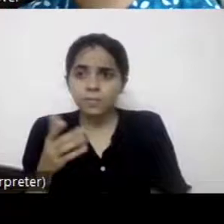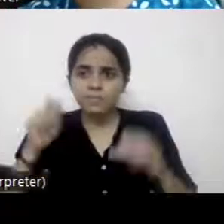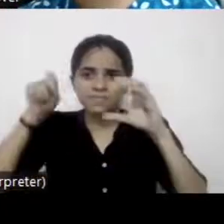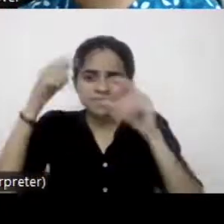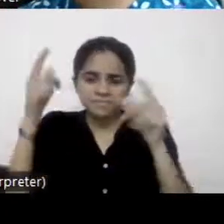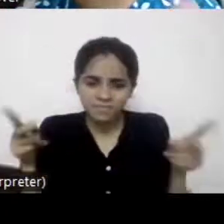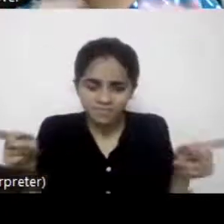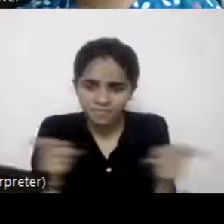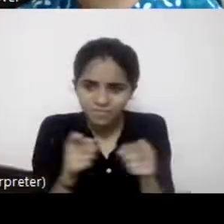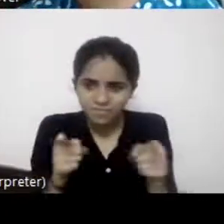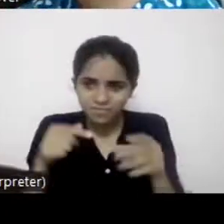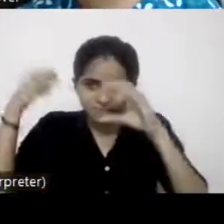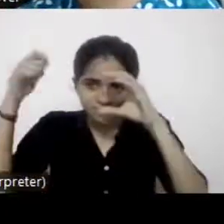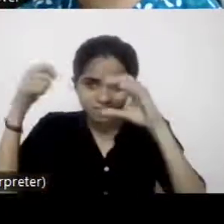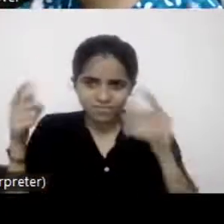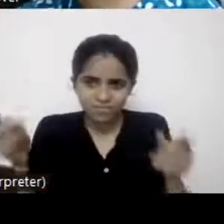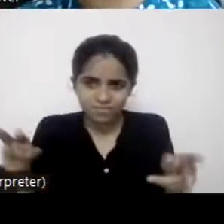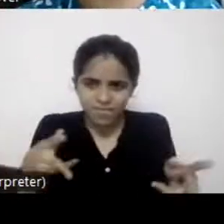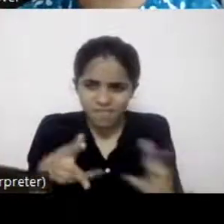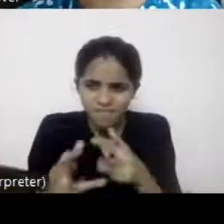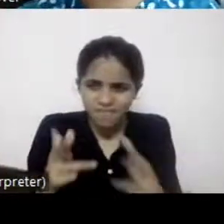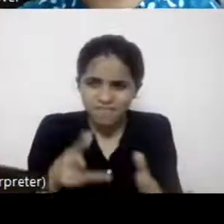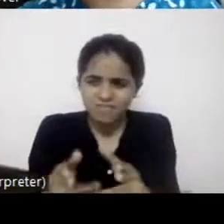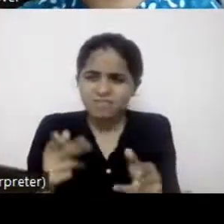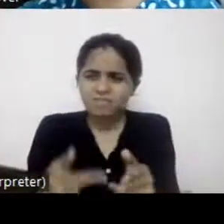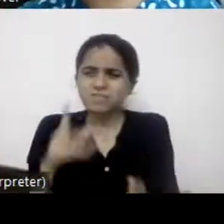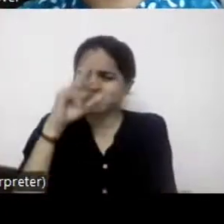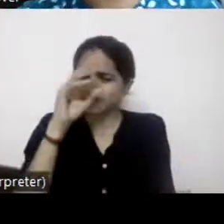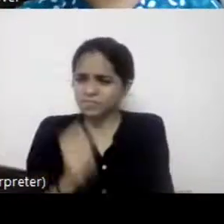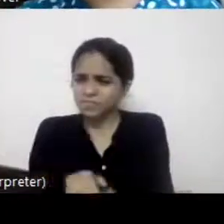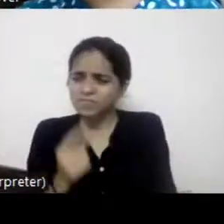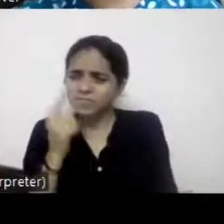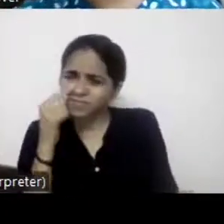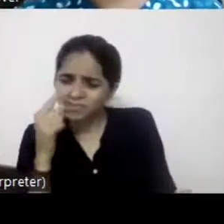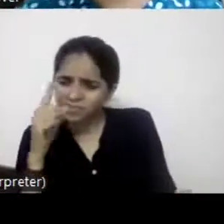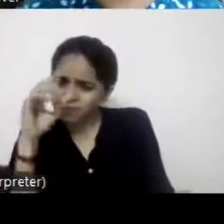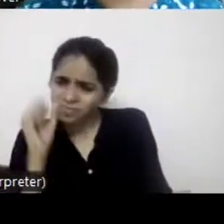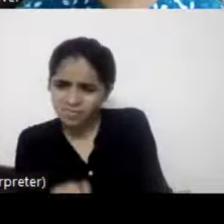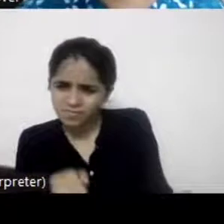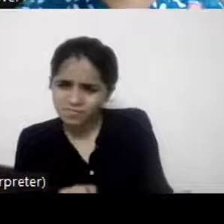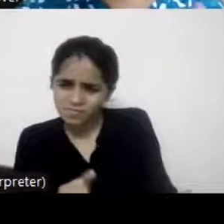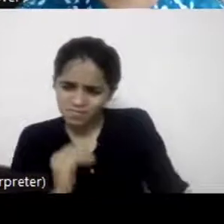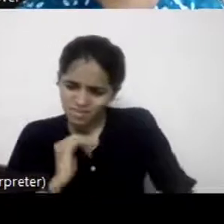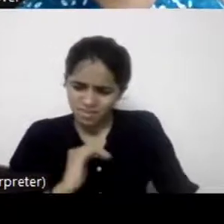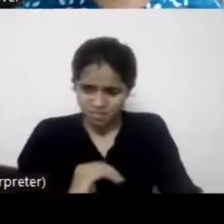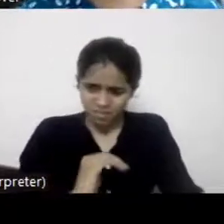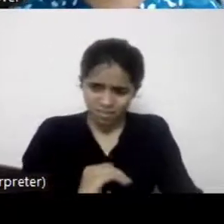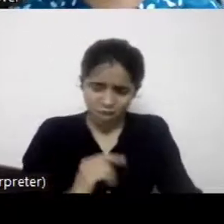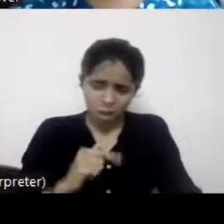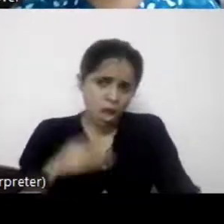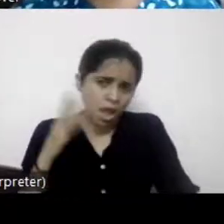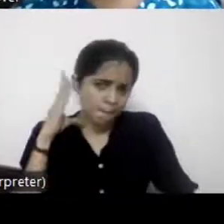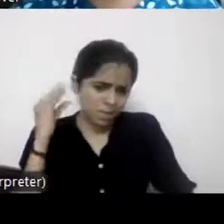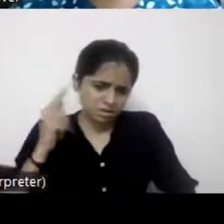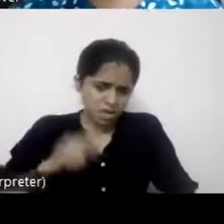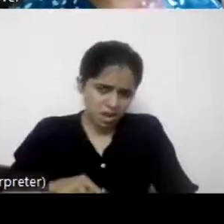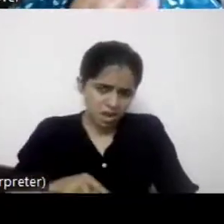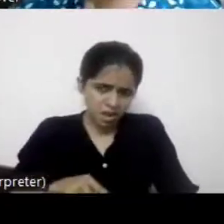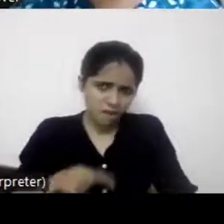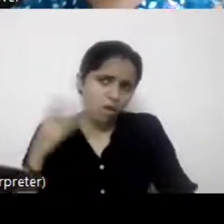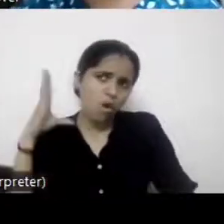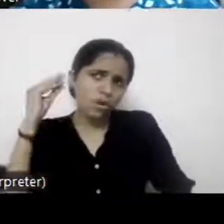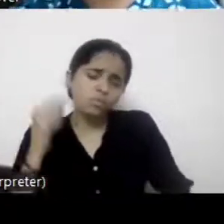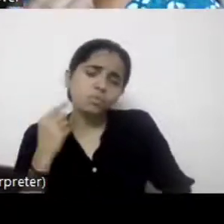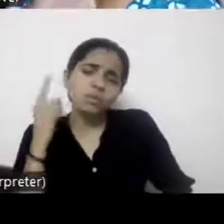where, Aarti is basically confirming from her mother whether, the child is hearing or deaf. So